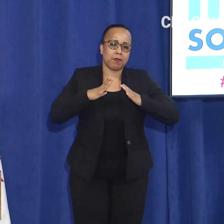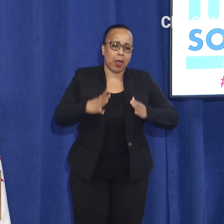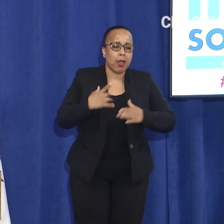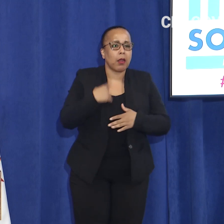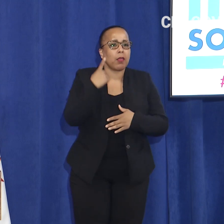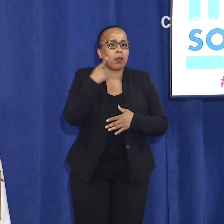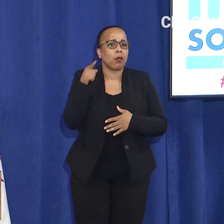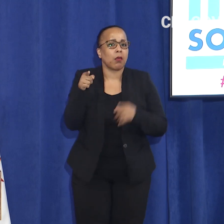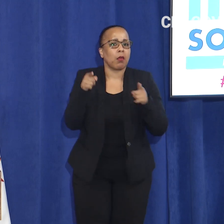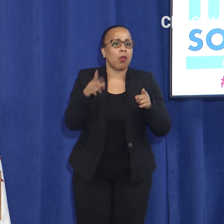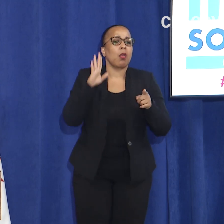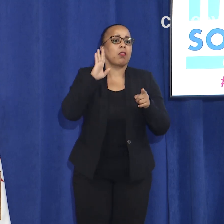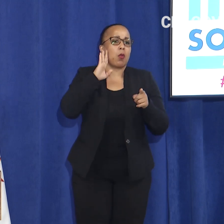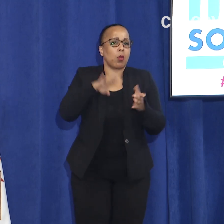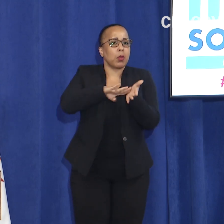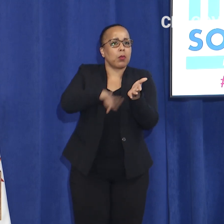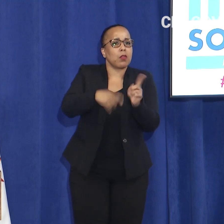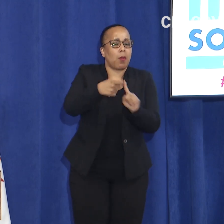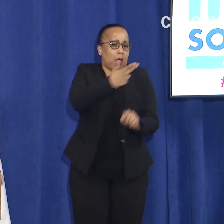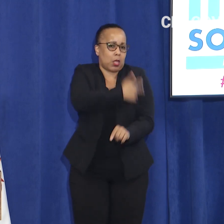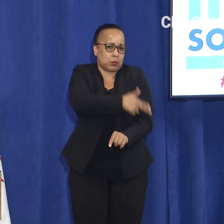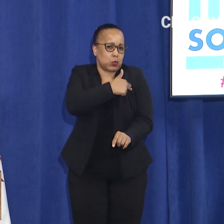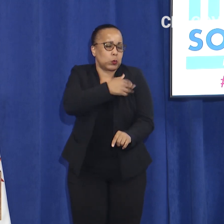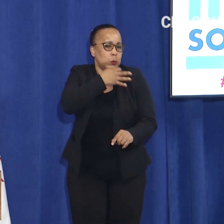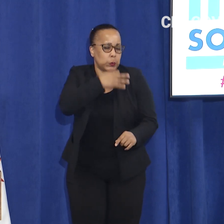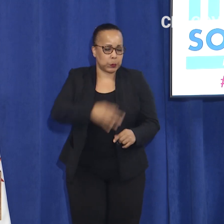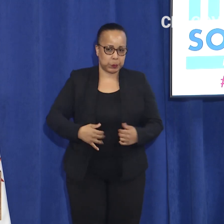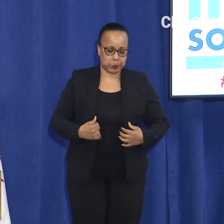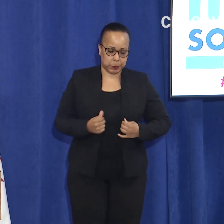are scheduled to be released from the hospital.